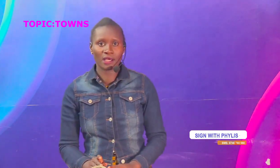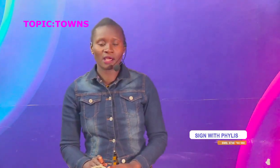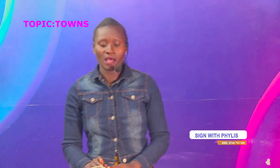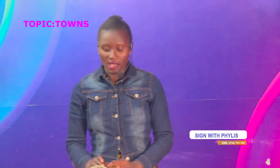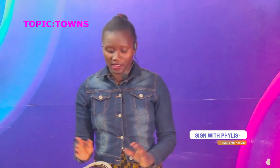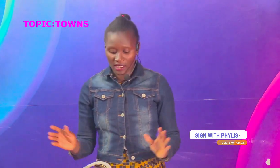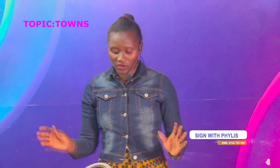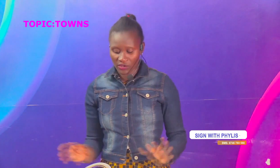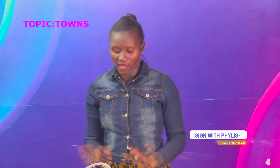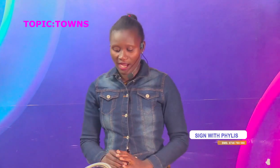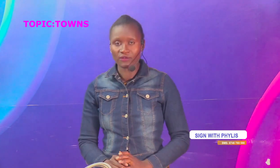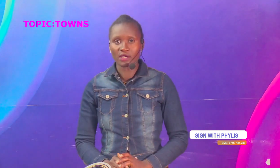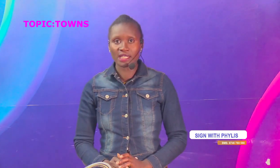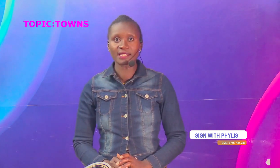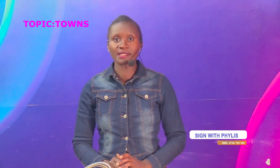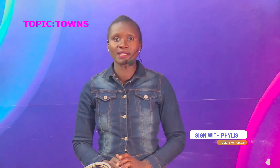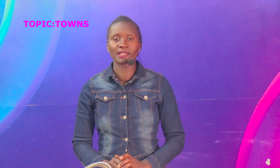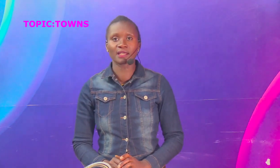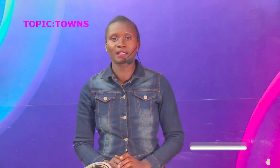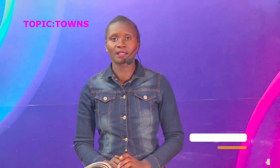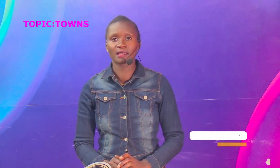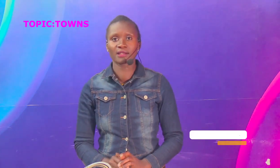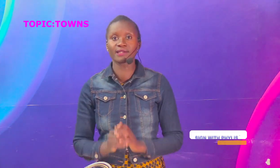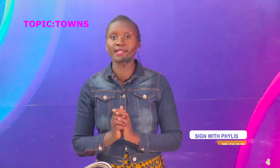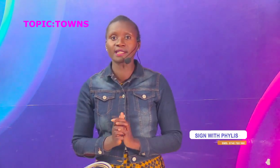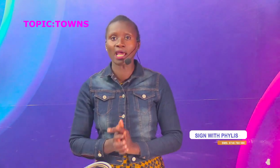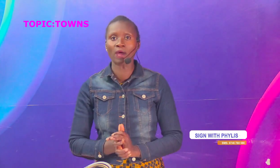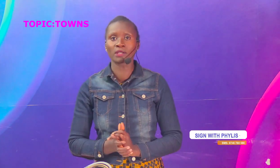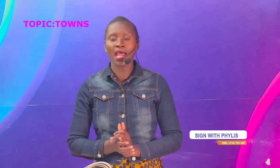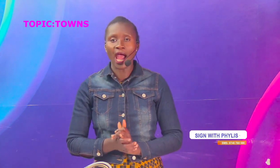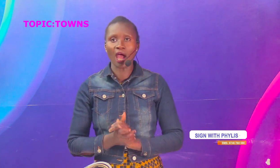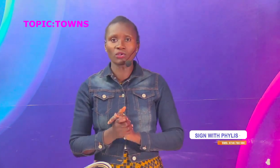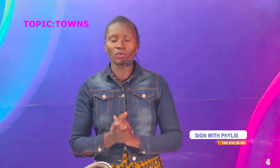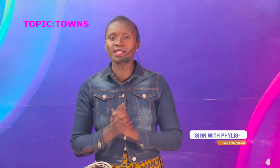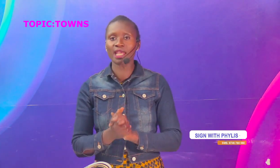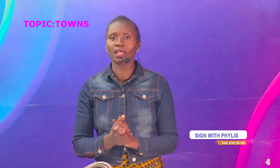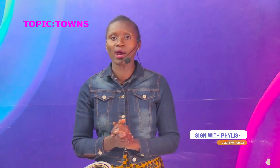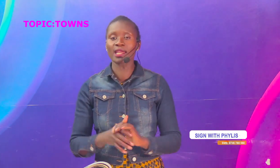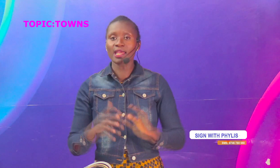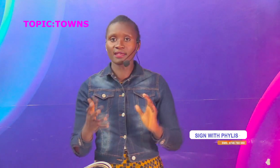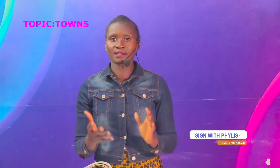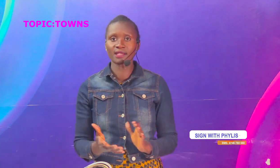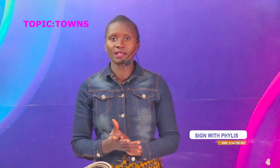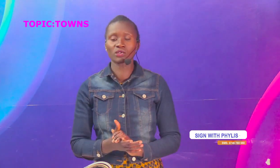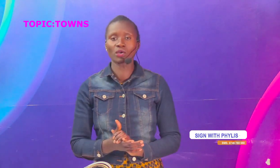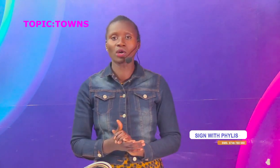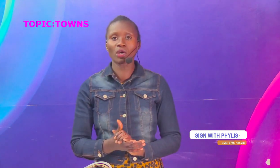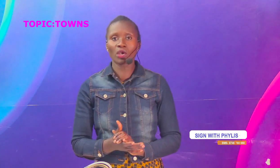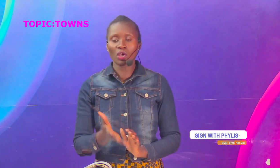And then also have Kisii, Kisii town. How do we sign the word Kisii? So using